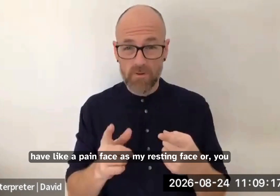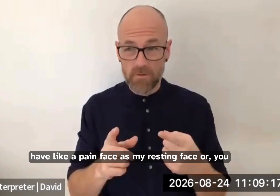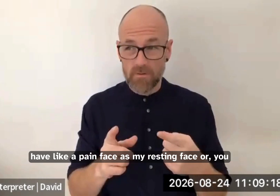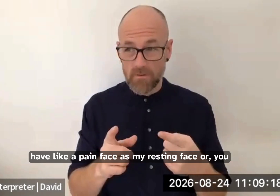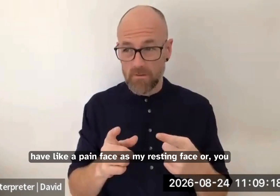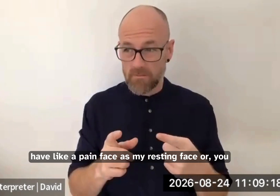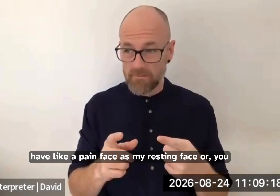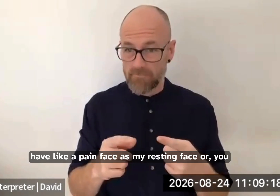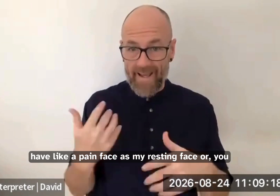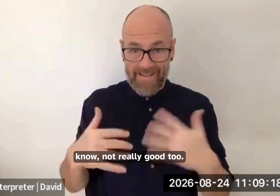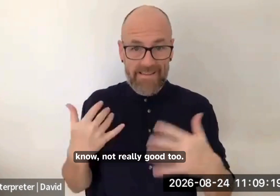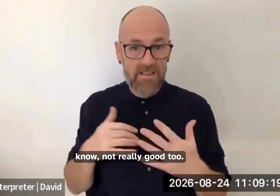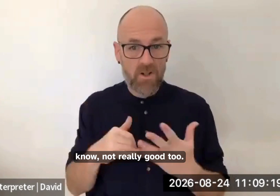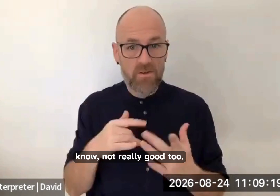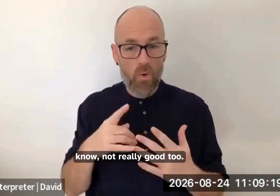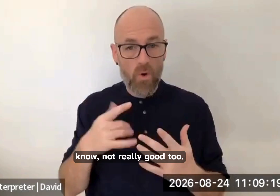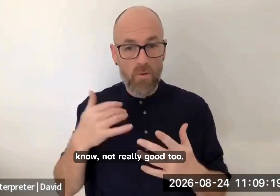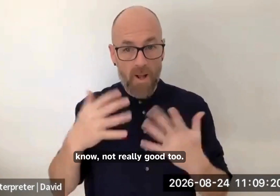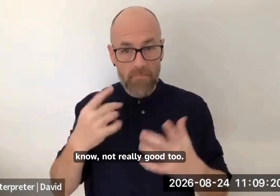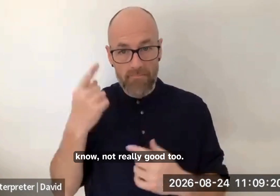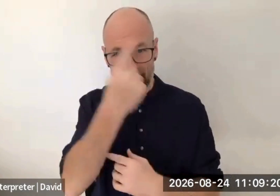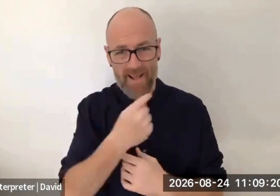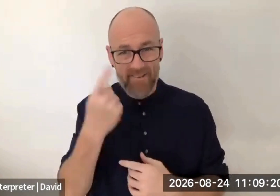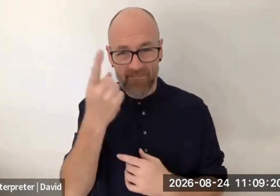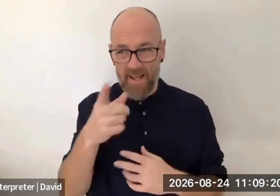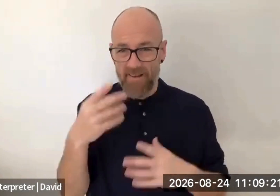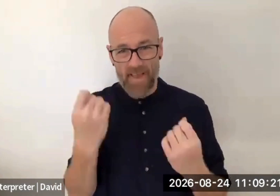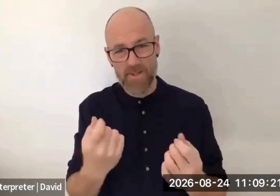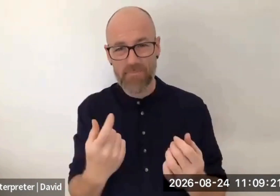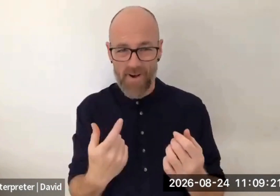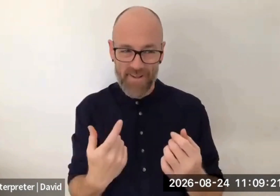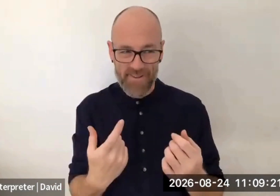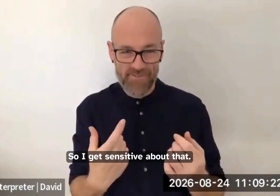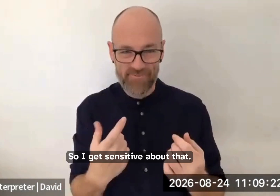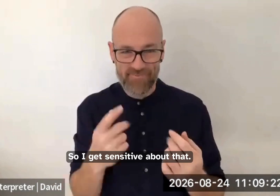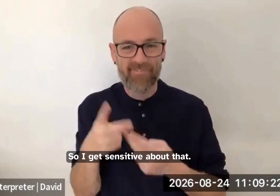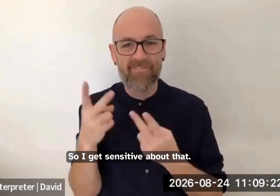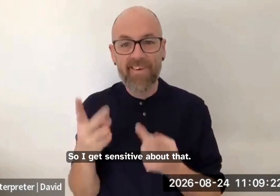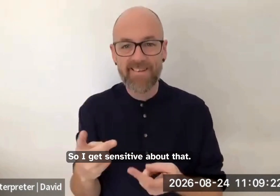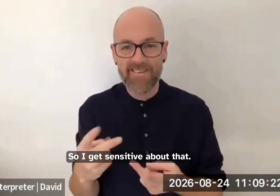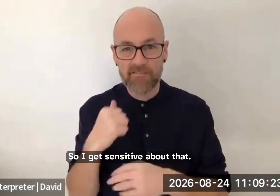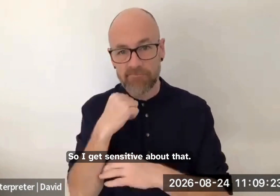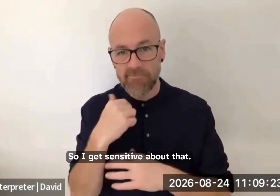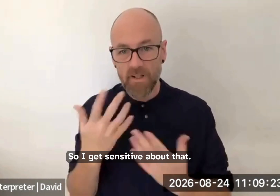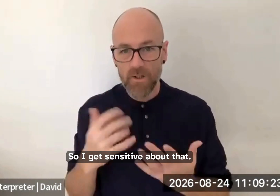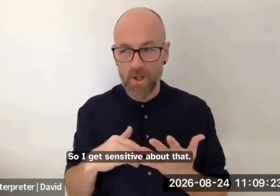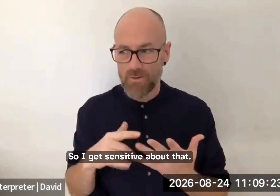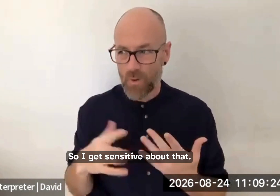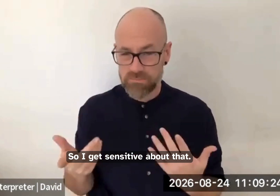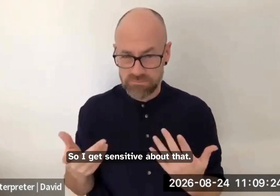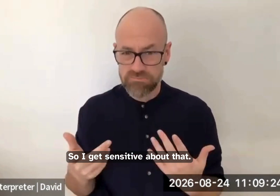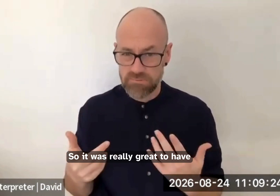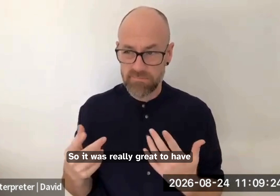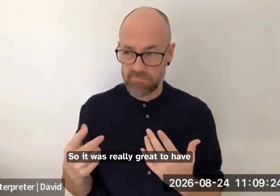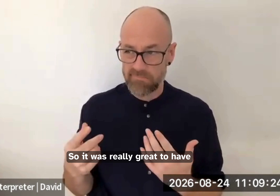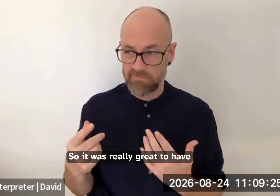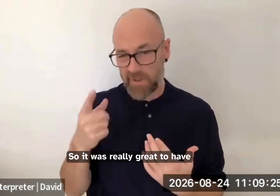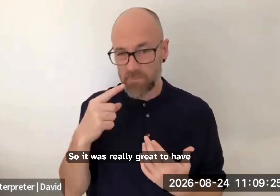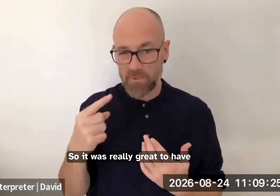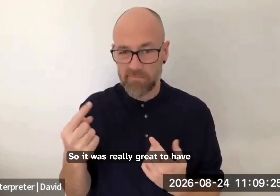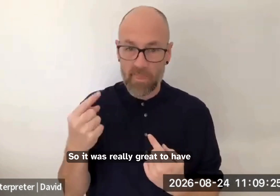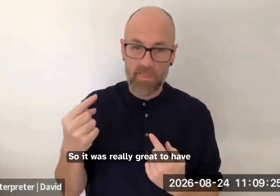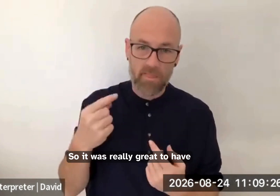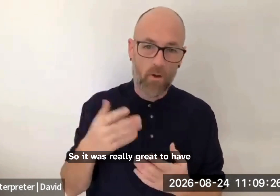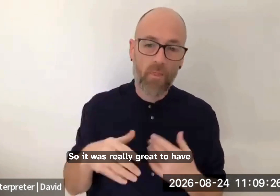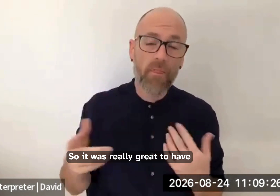resting face, so not really good to um so I get sensitive about that. So it was